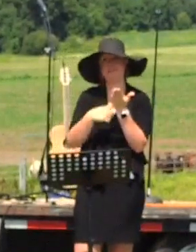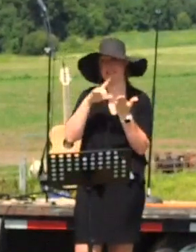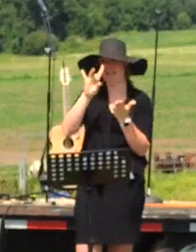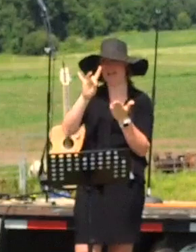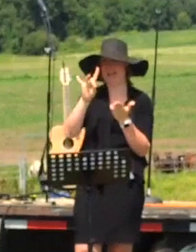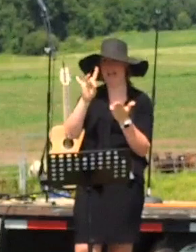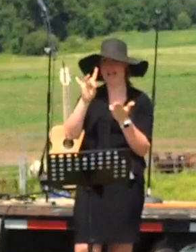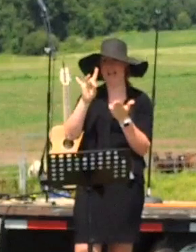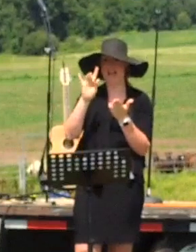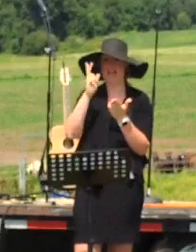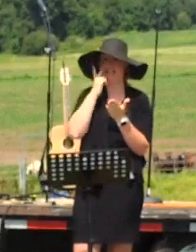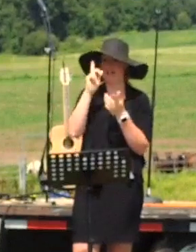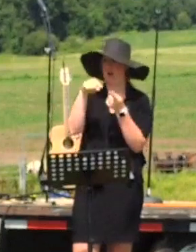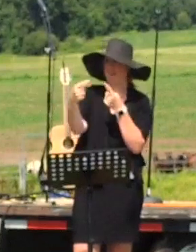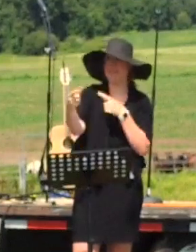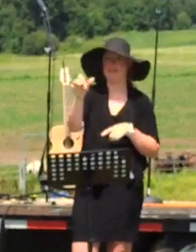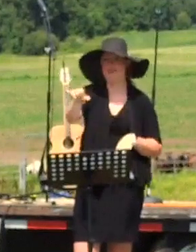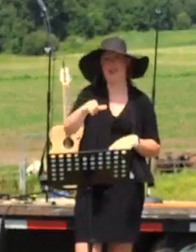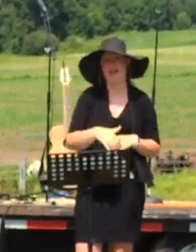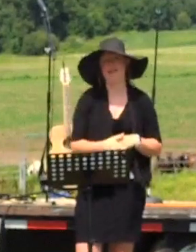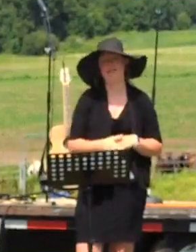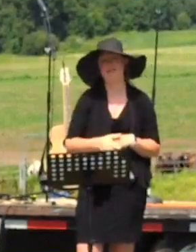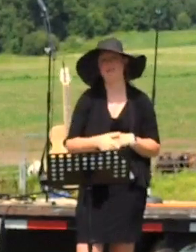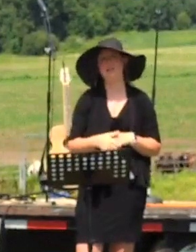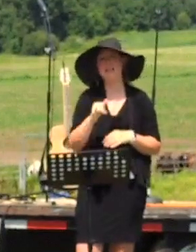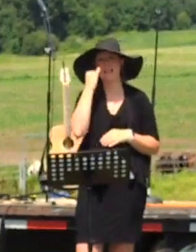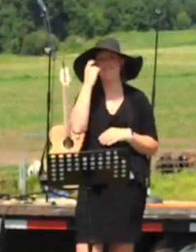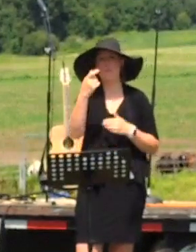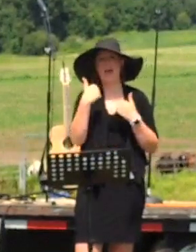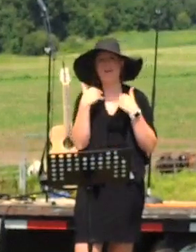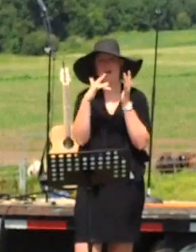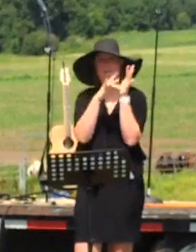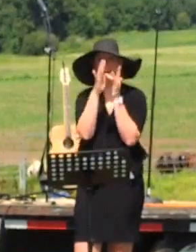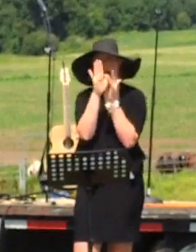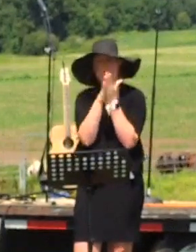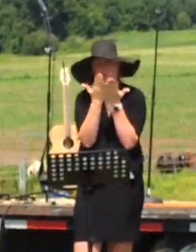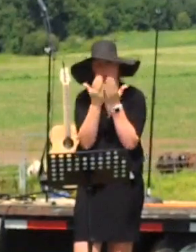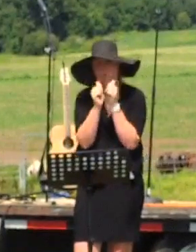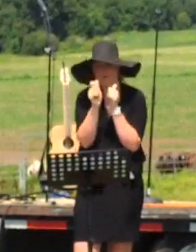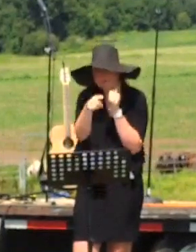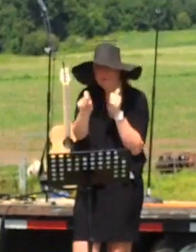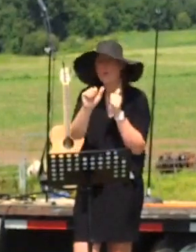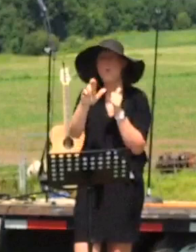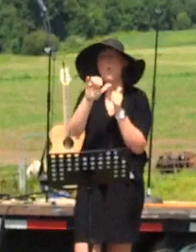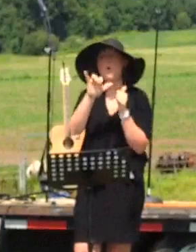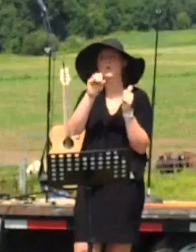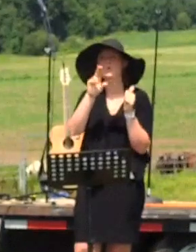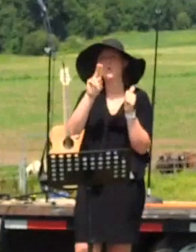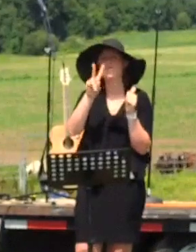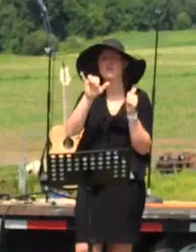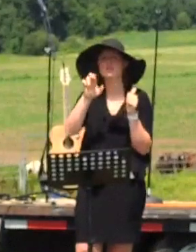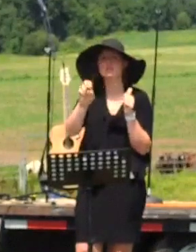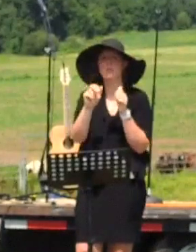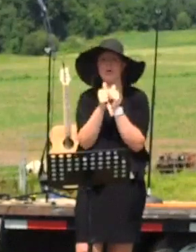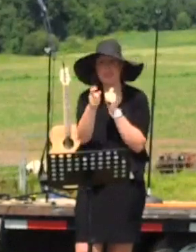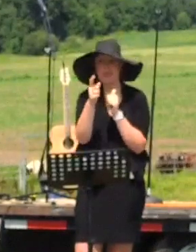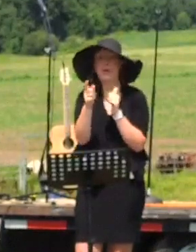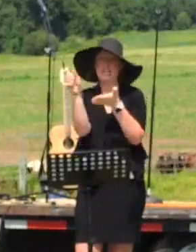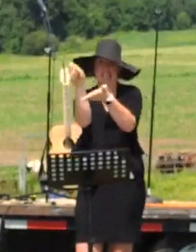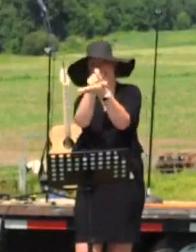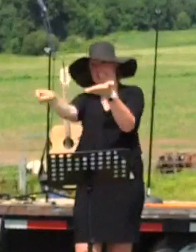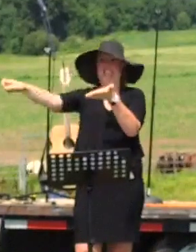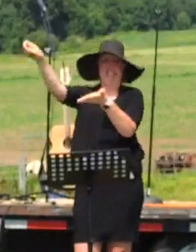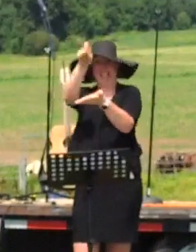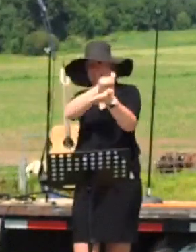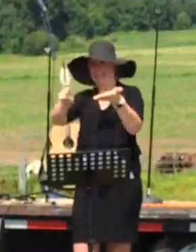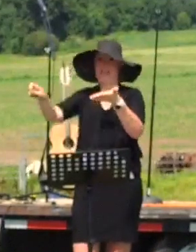exact opposites. So if you have a Bible with you, or if you have your YouVersion or a whatever you have, find a Sharpie if you're an